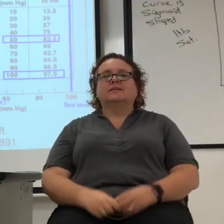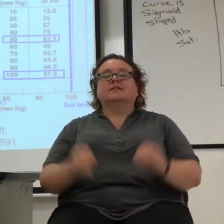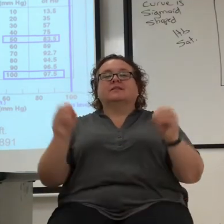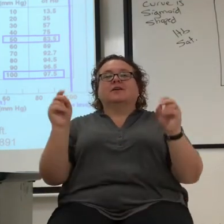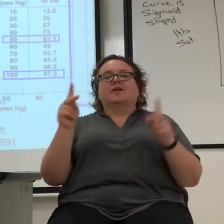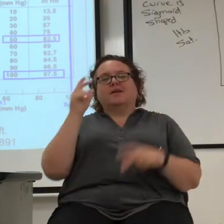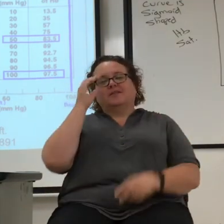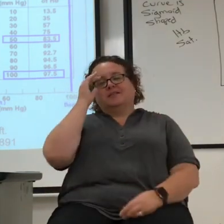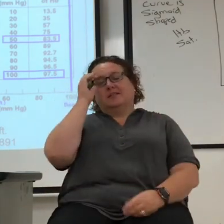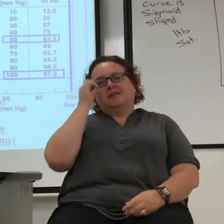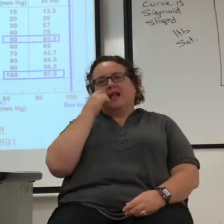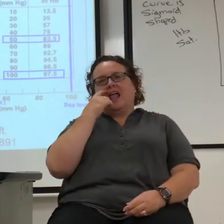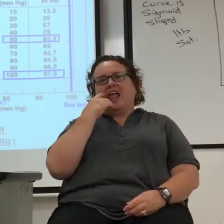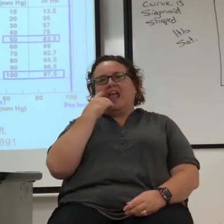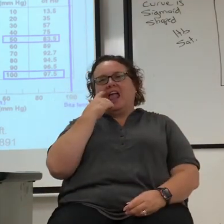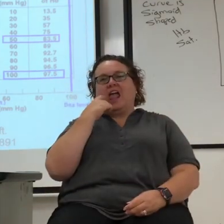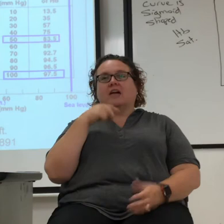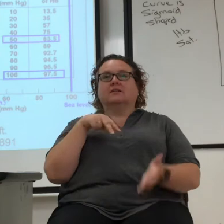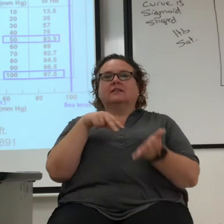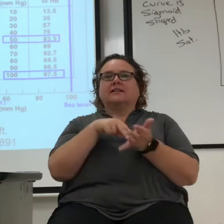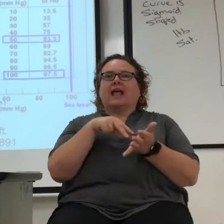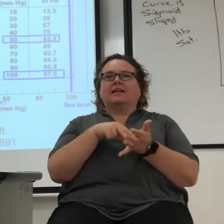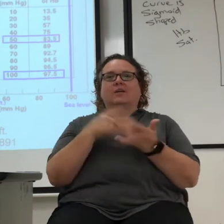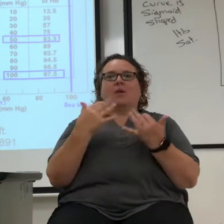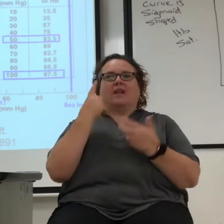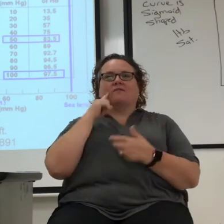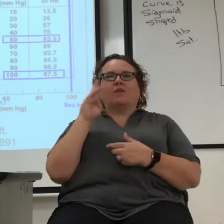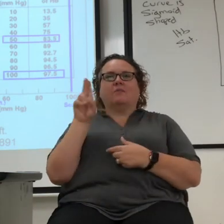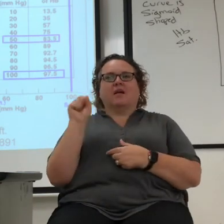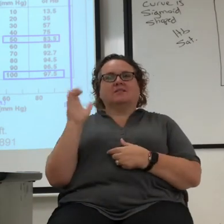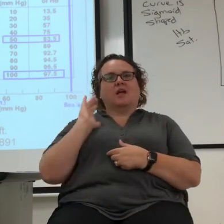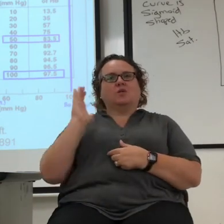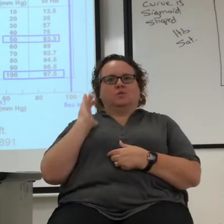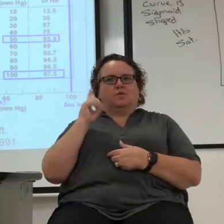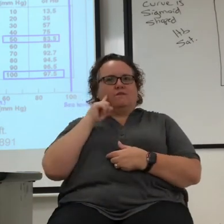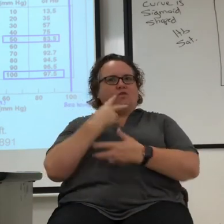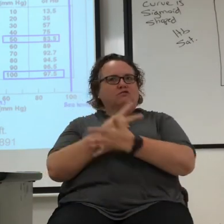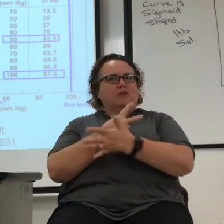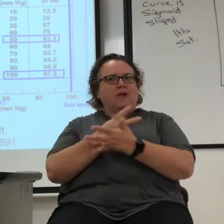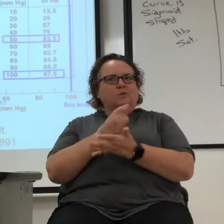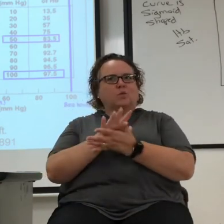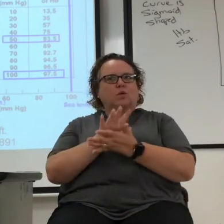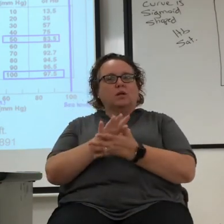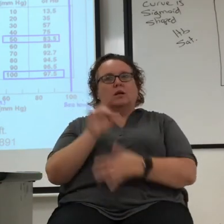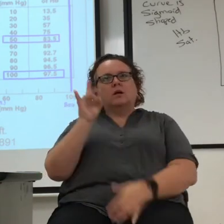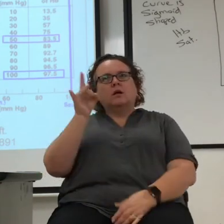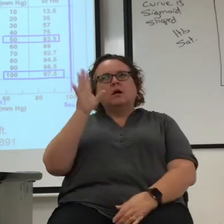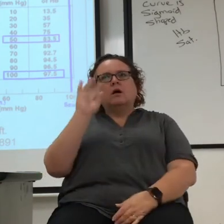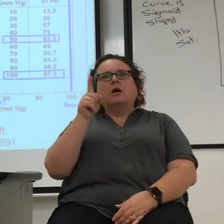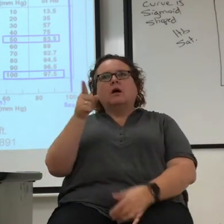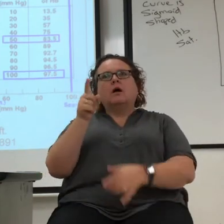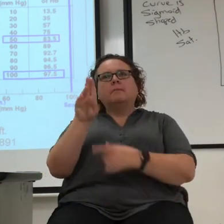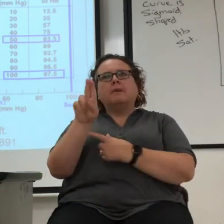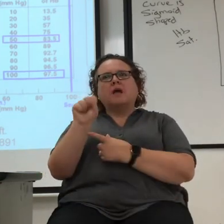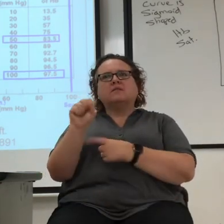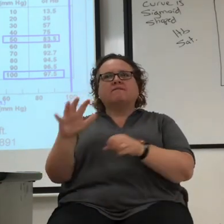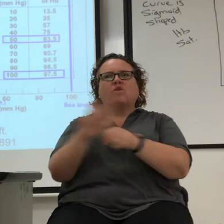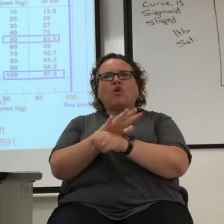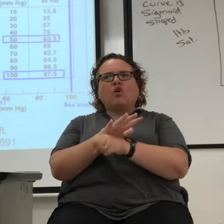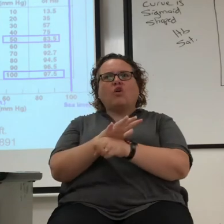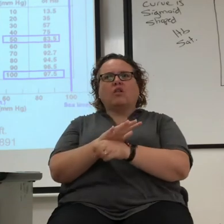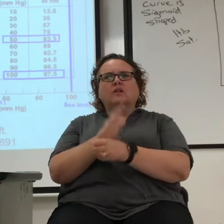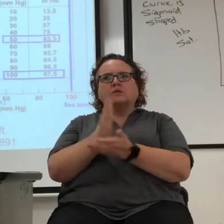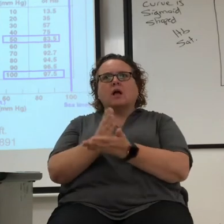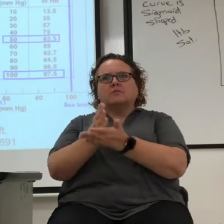Okay. Now you're standing at the bus. I used to take the bus when I was in grad school. Oh man, it's completely full. There's missed